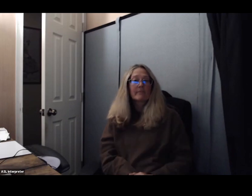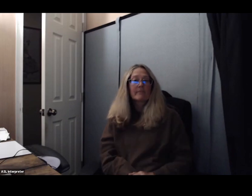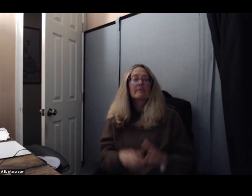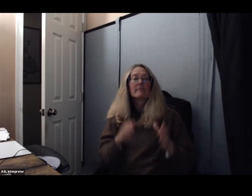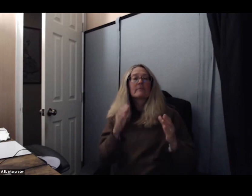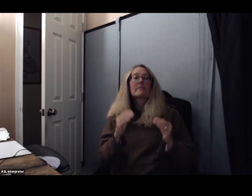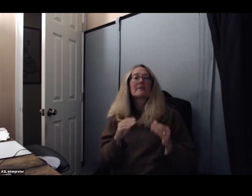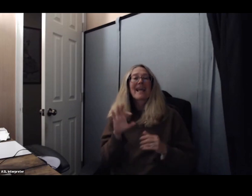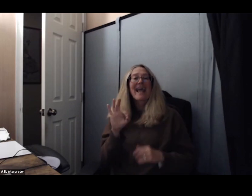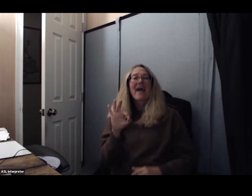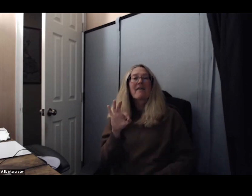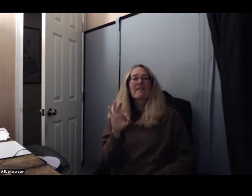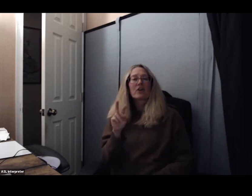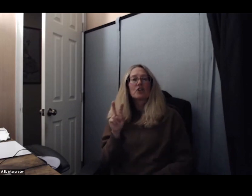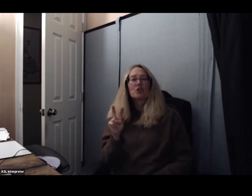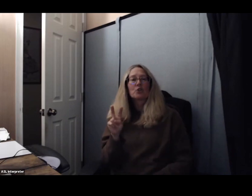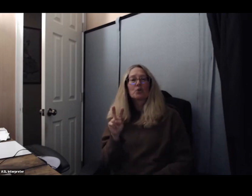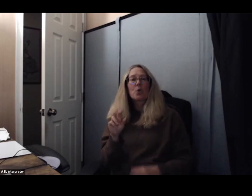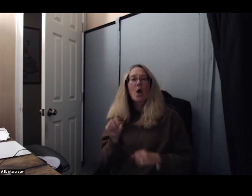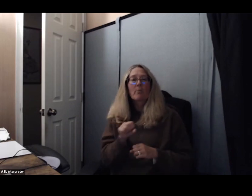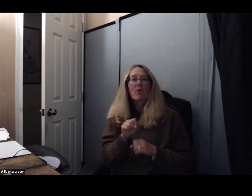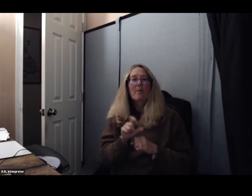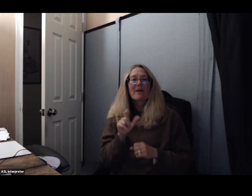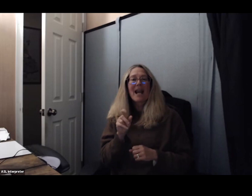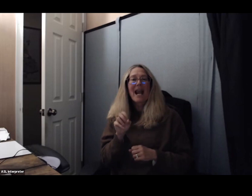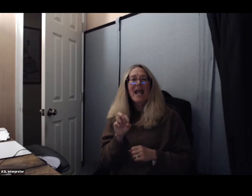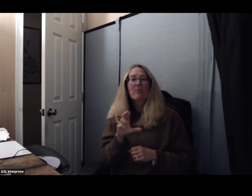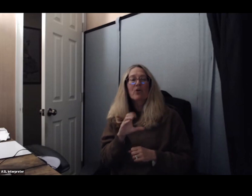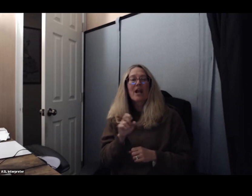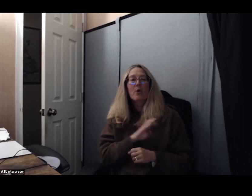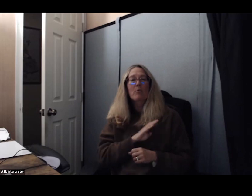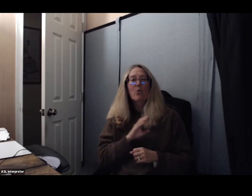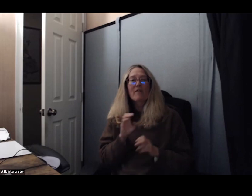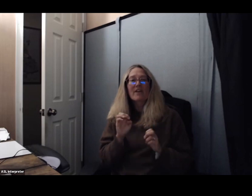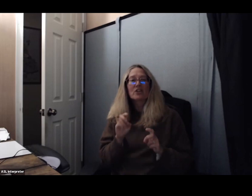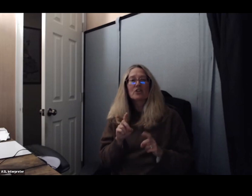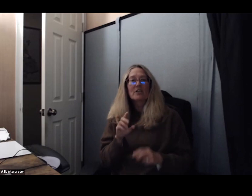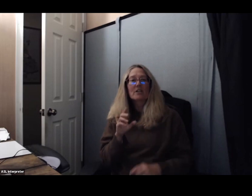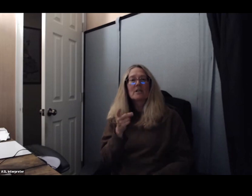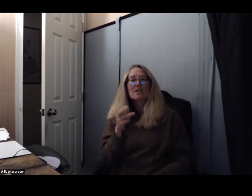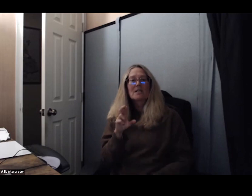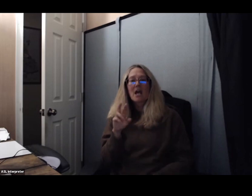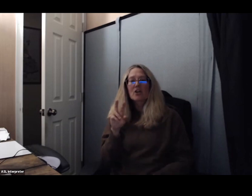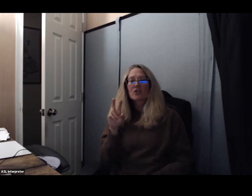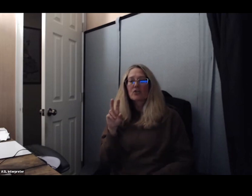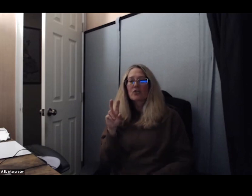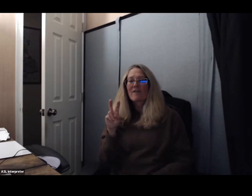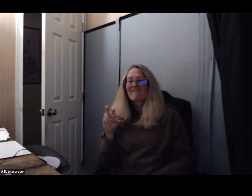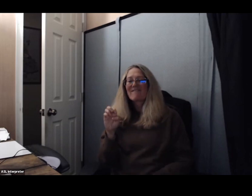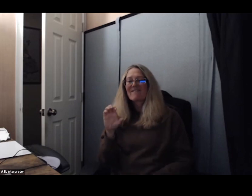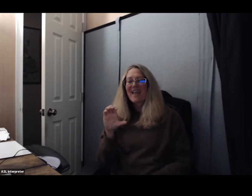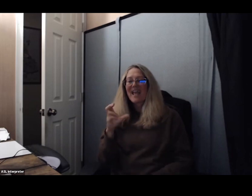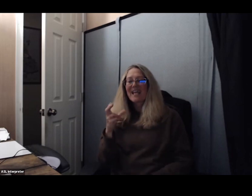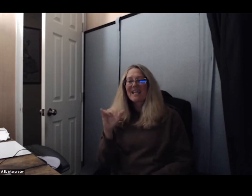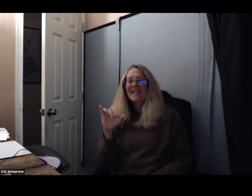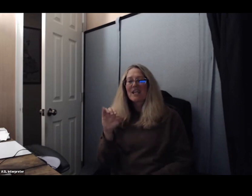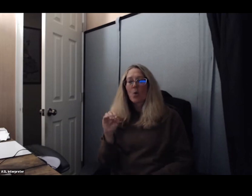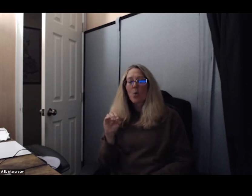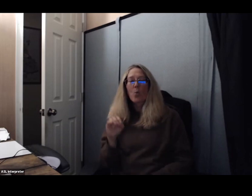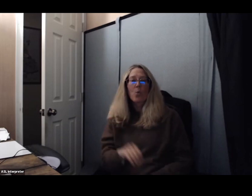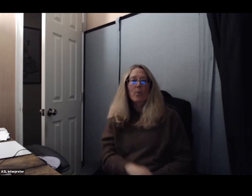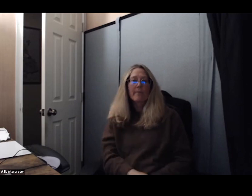Now we're moving to F2, appointment of labor negotiator for Board of Education. That's Dr. Becchio.